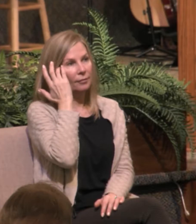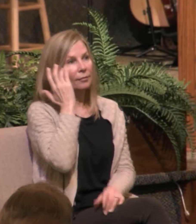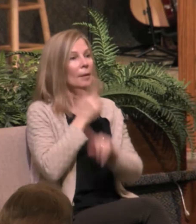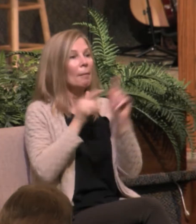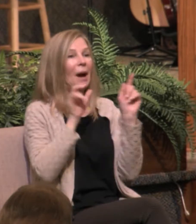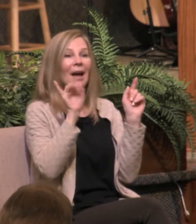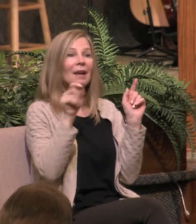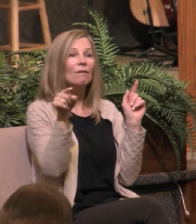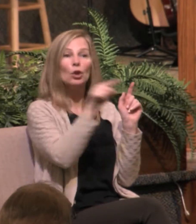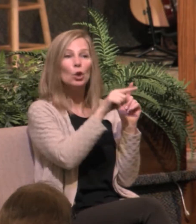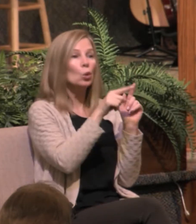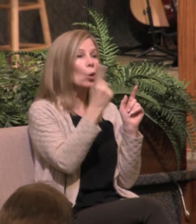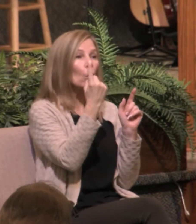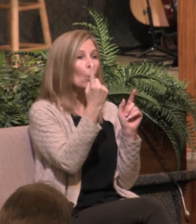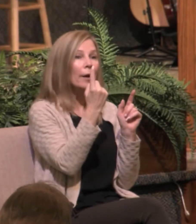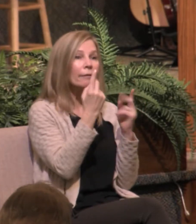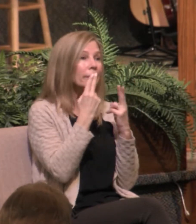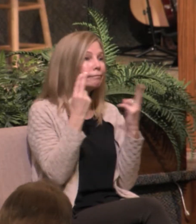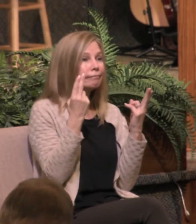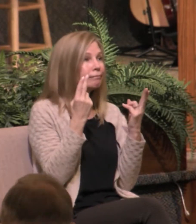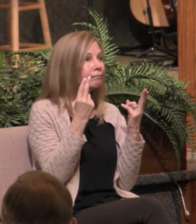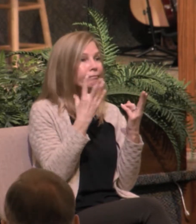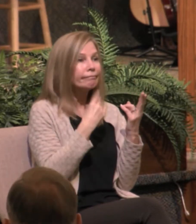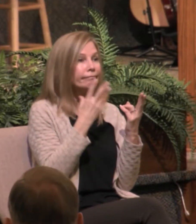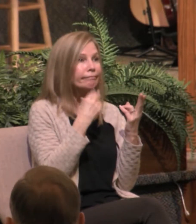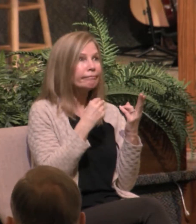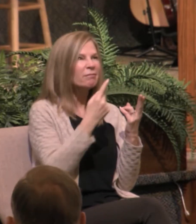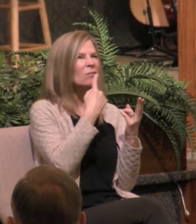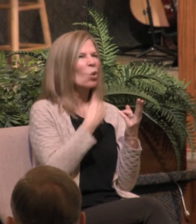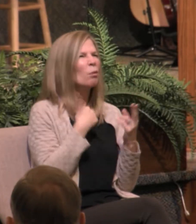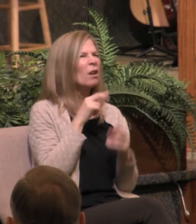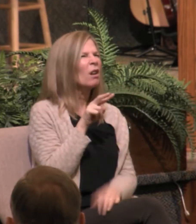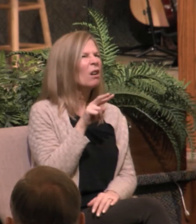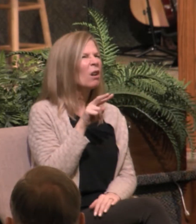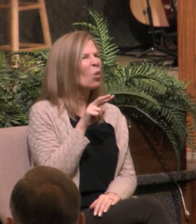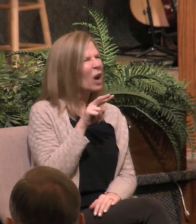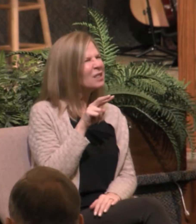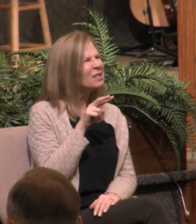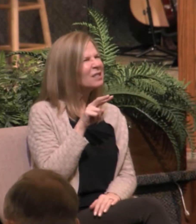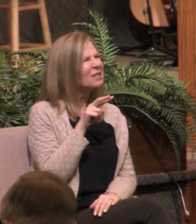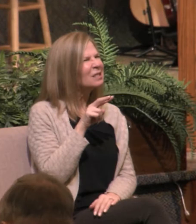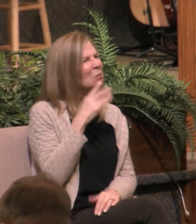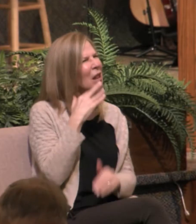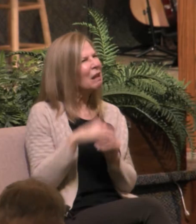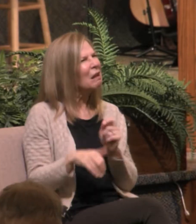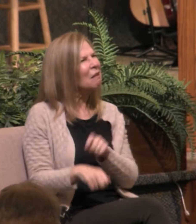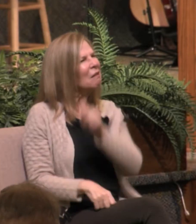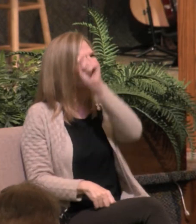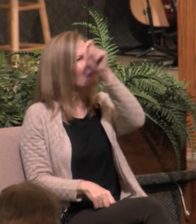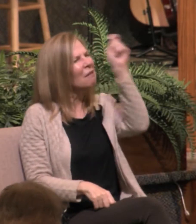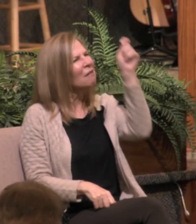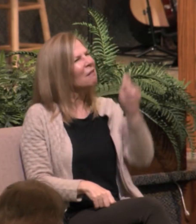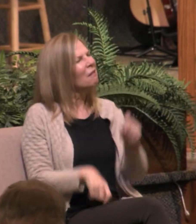But if you were one of the hundreds of thousands of peoples that were given this direction, doesn't it sound a little odd? He's going to save us how?